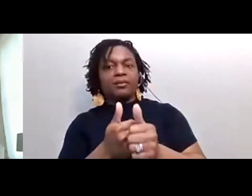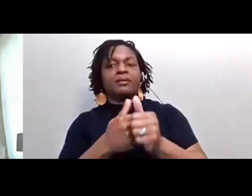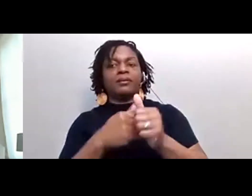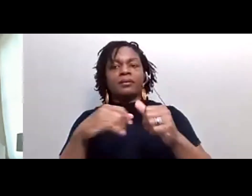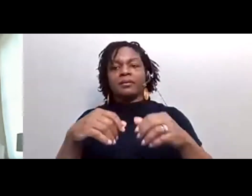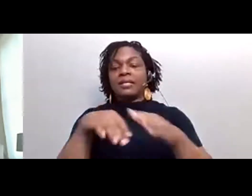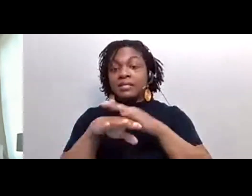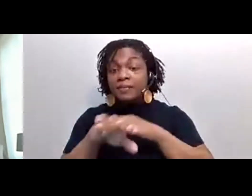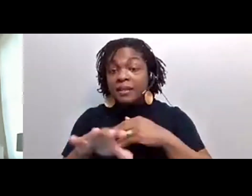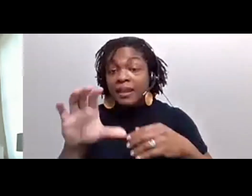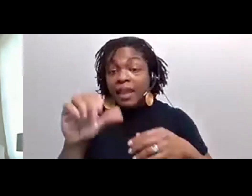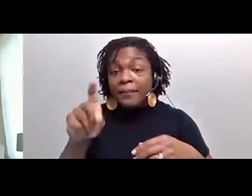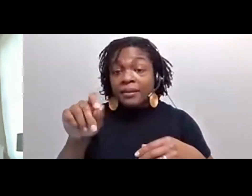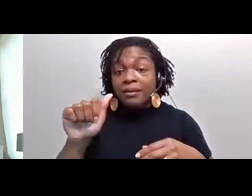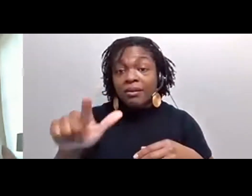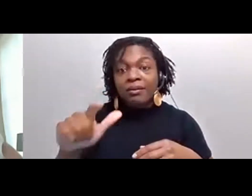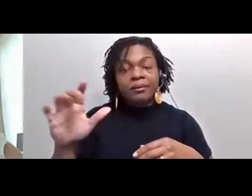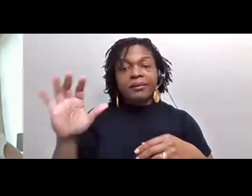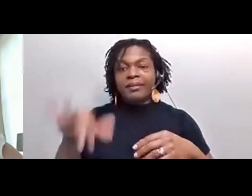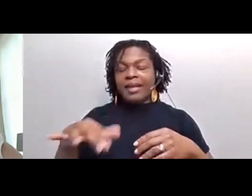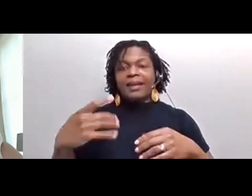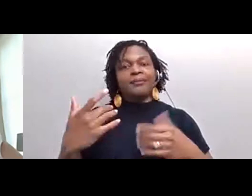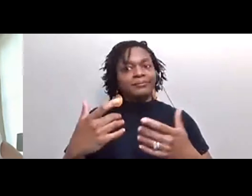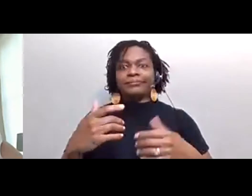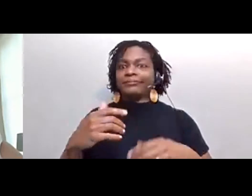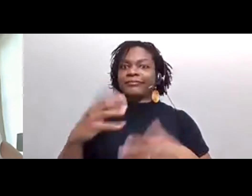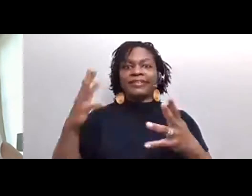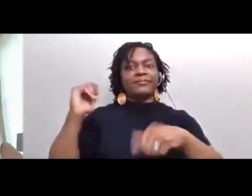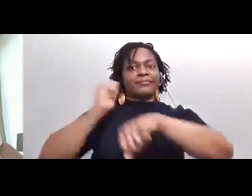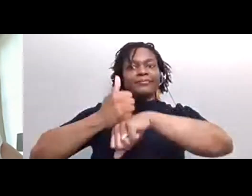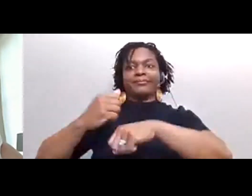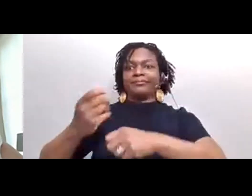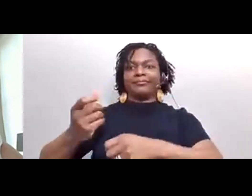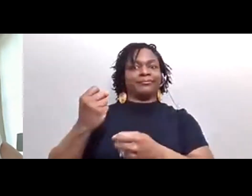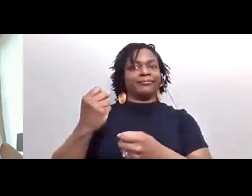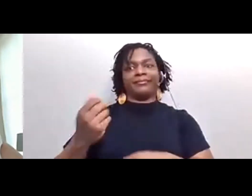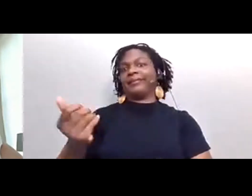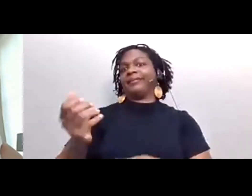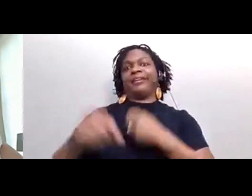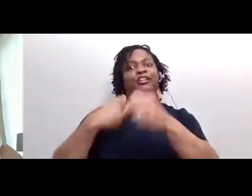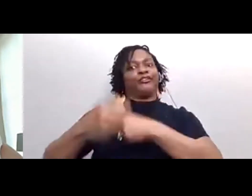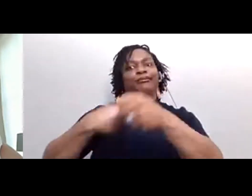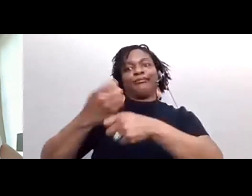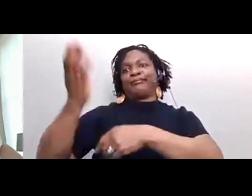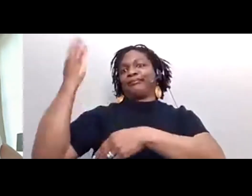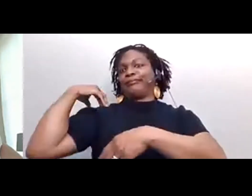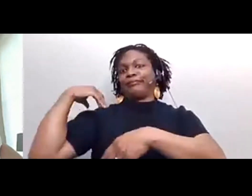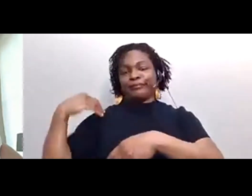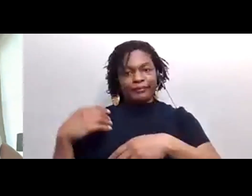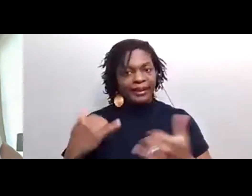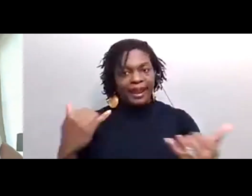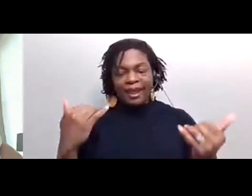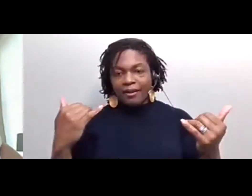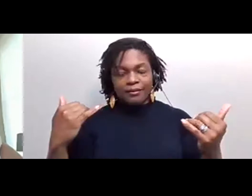the Capitol Act that was passed years ago has not been implemented. We need to make sure that resolutions, what they lay